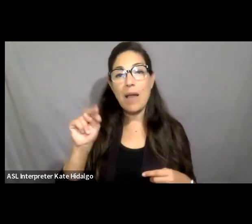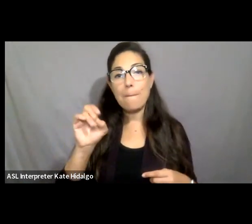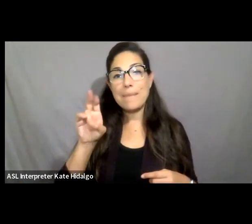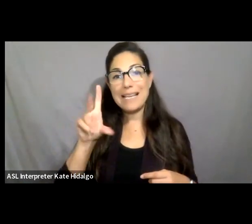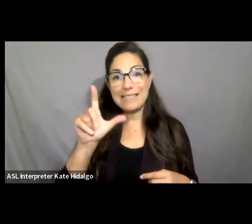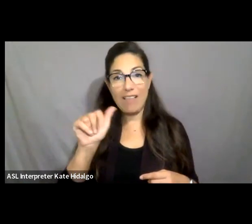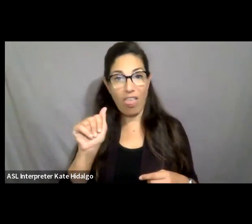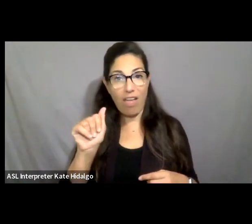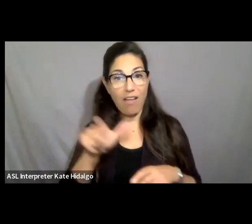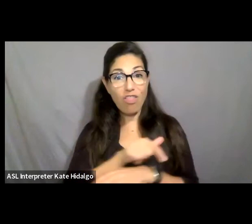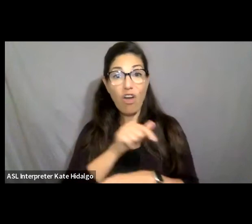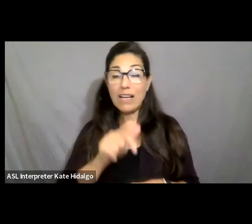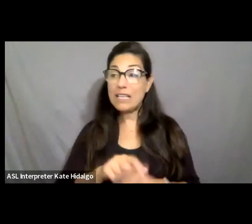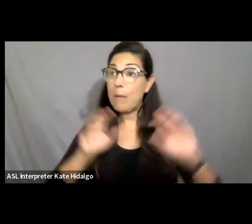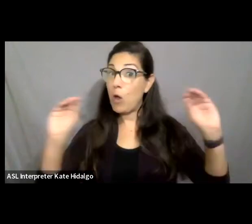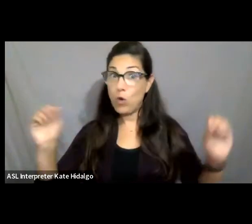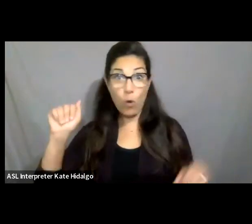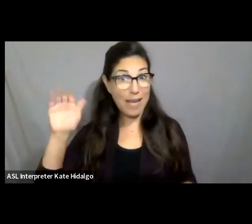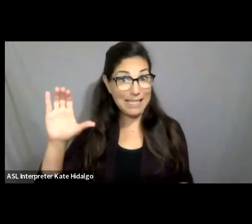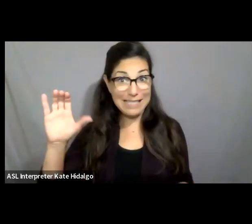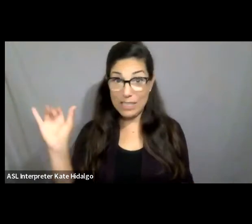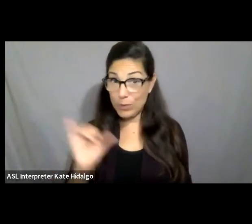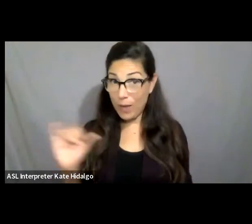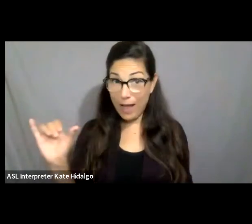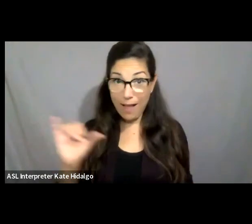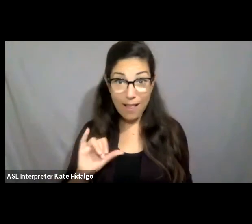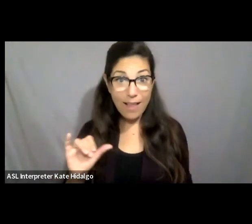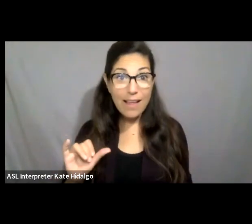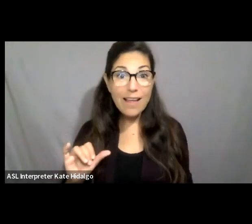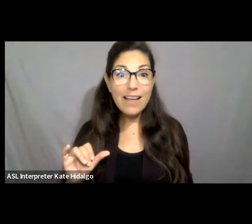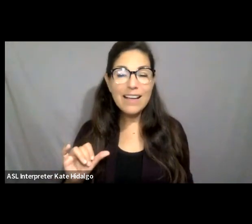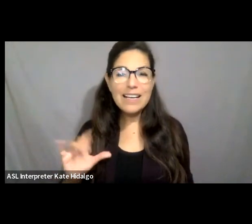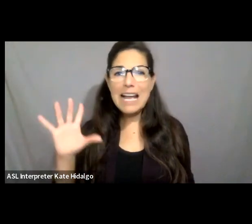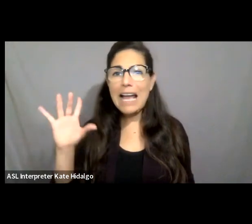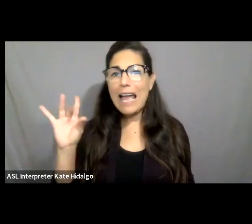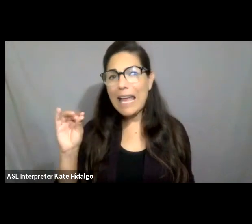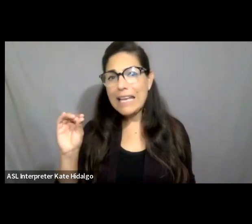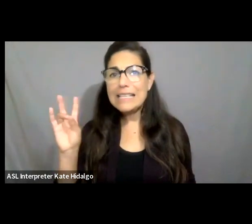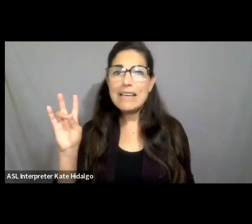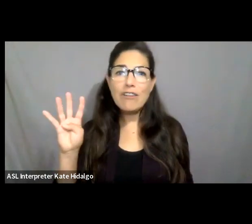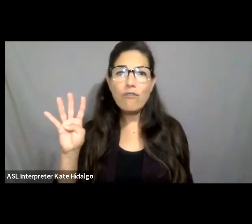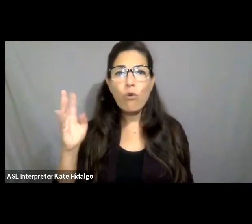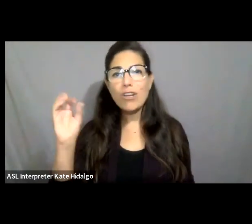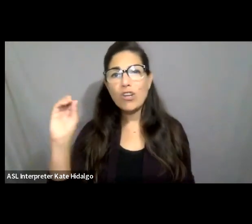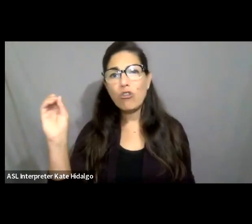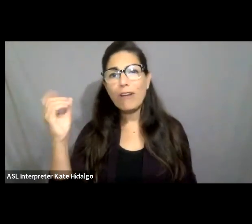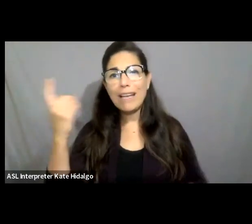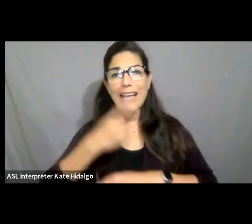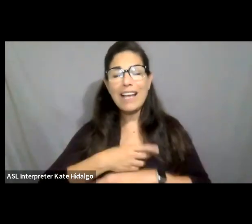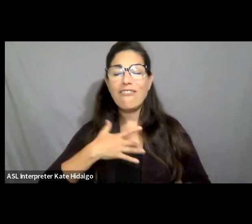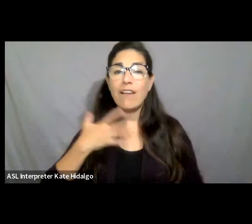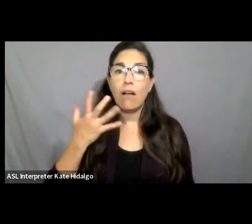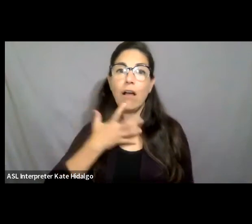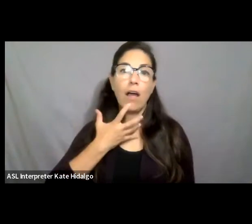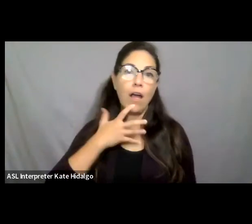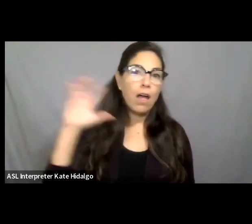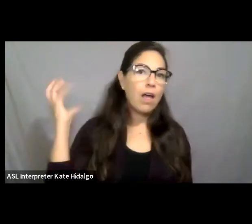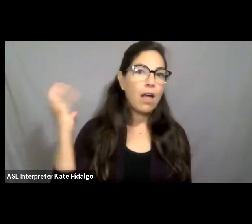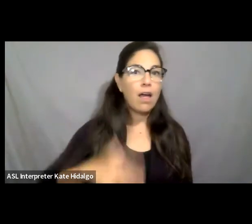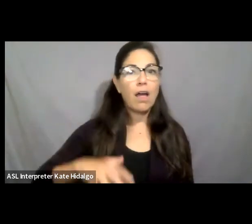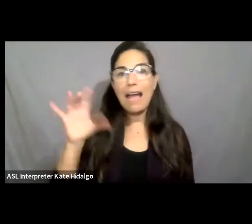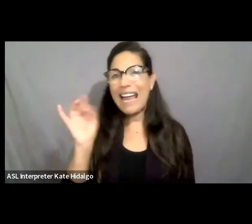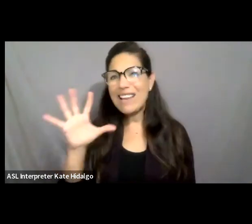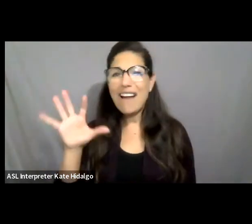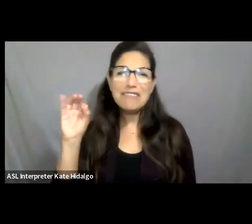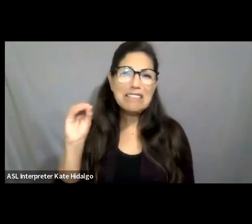years when we didn't have air conditioning there also. A 74 degree day can be a 85